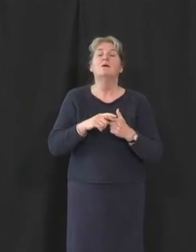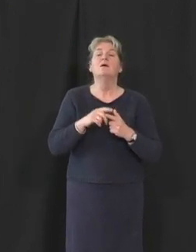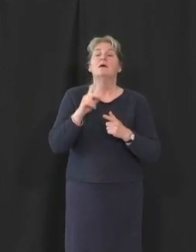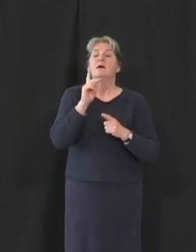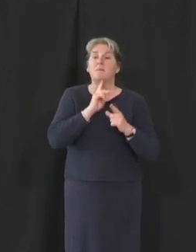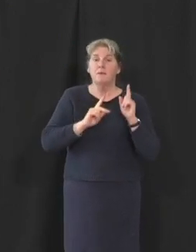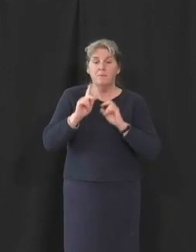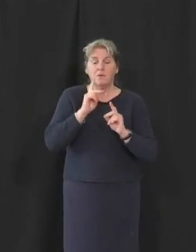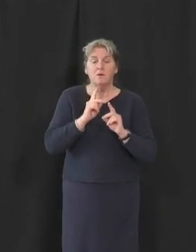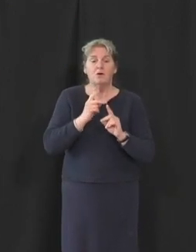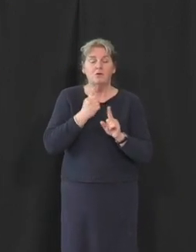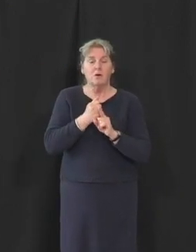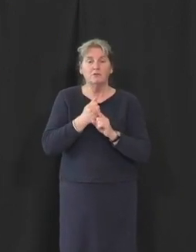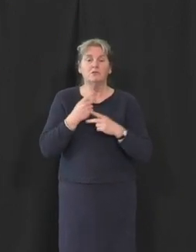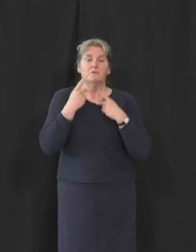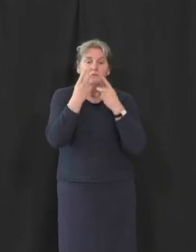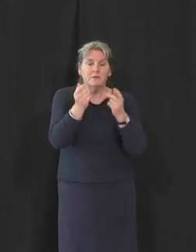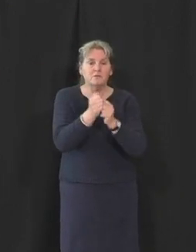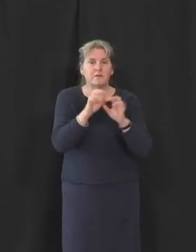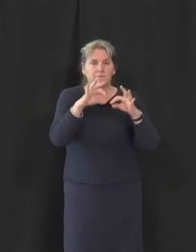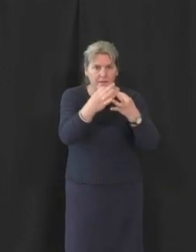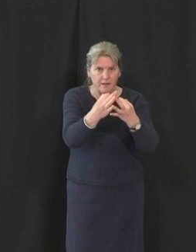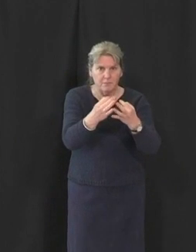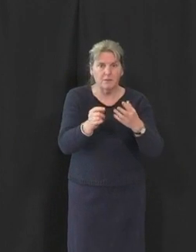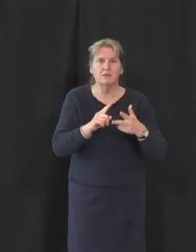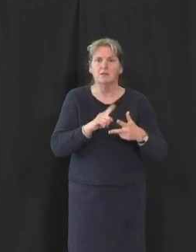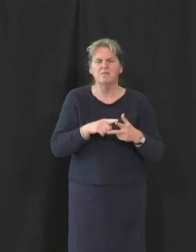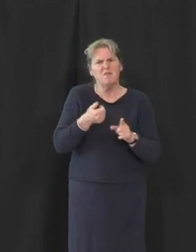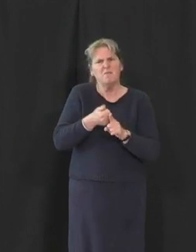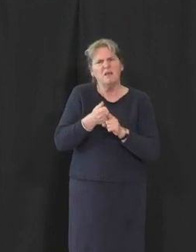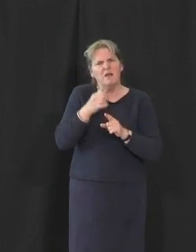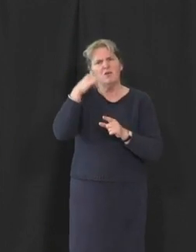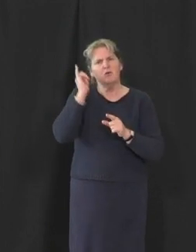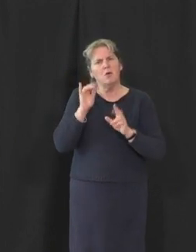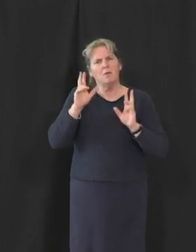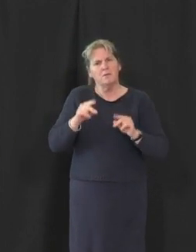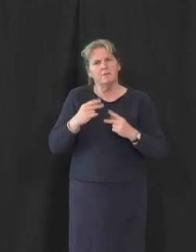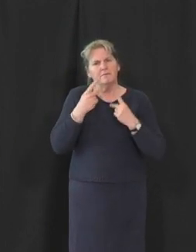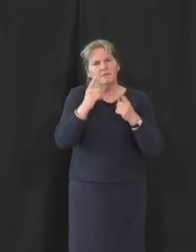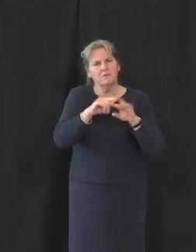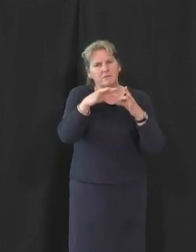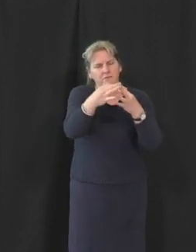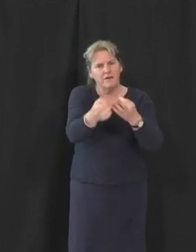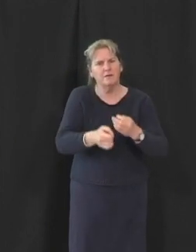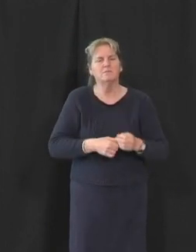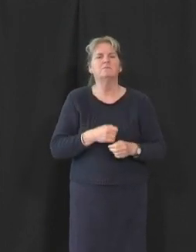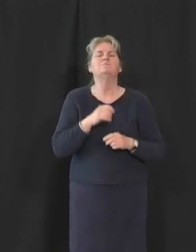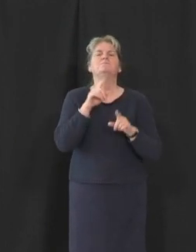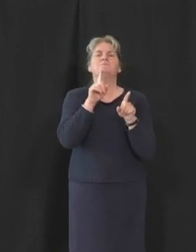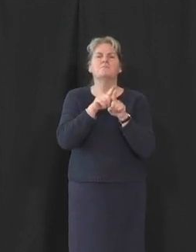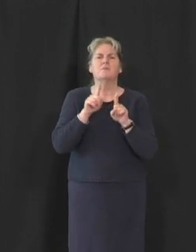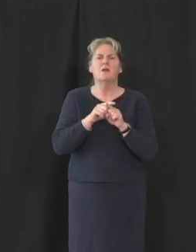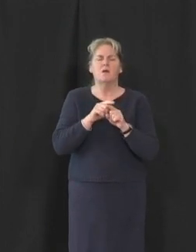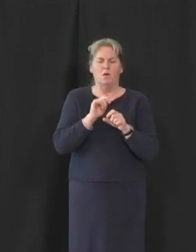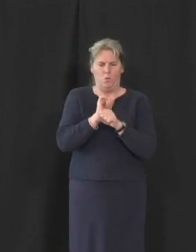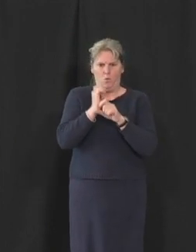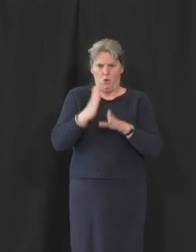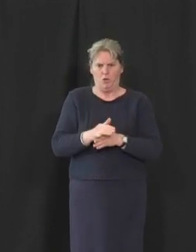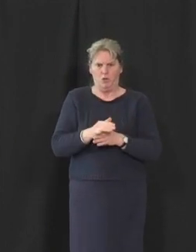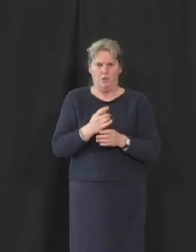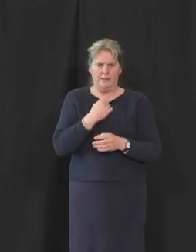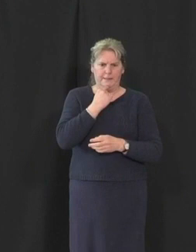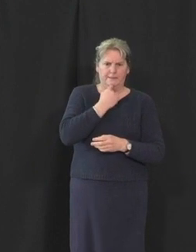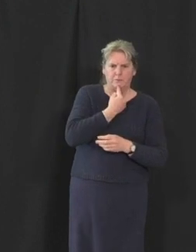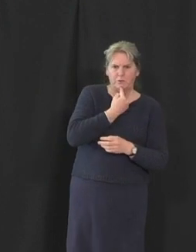non-residents traveling to be with a family member who is a Yukon resident, workers who are identified as critical